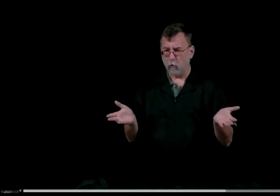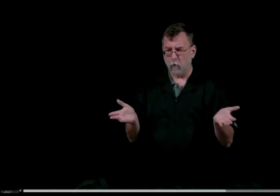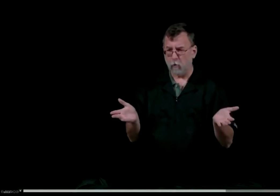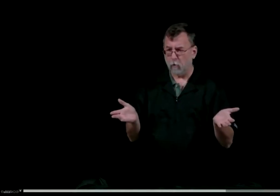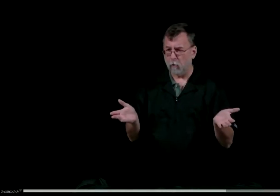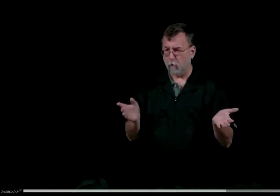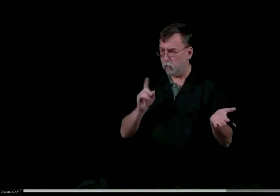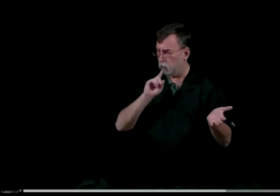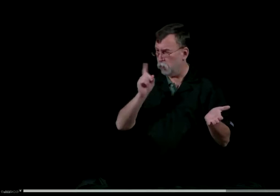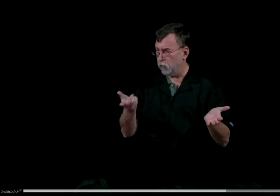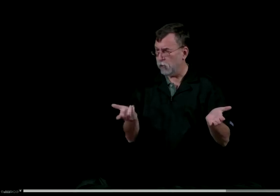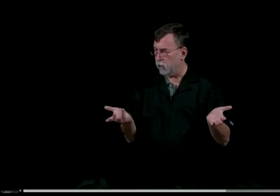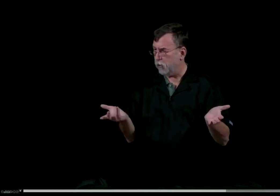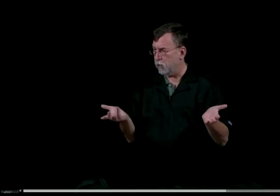It's clear.